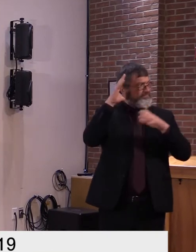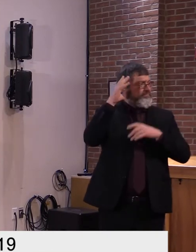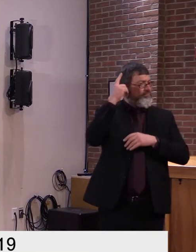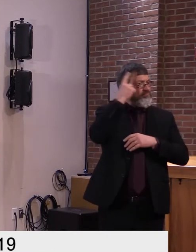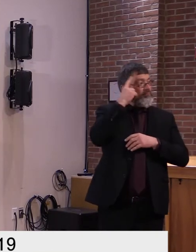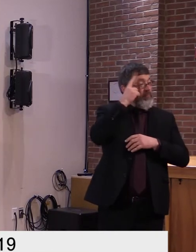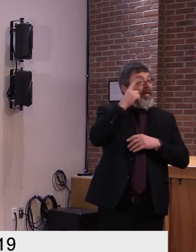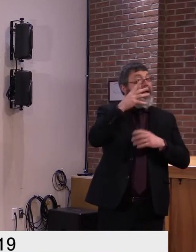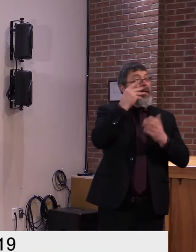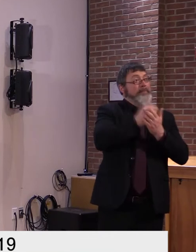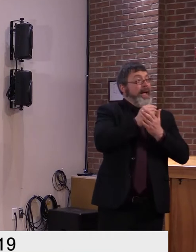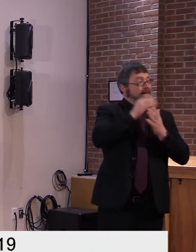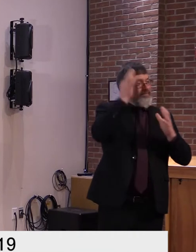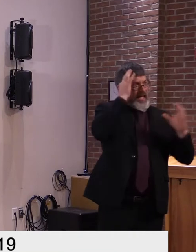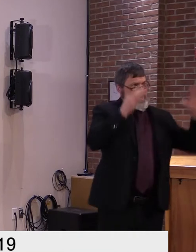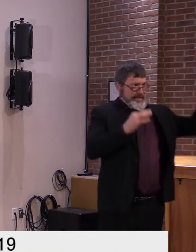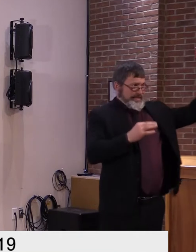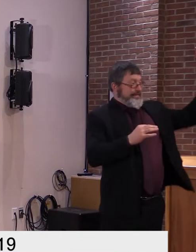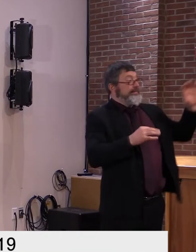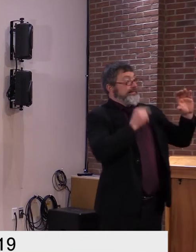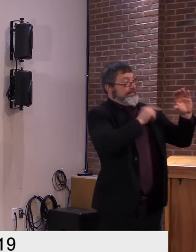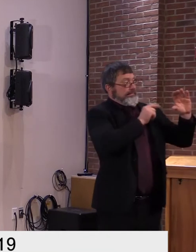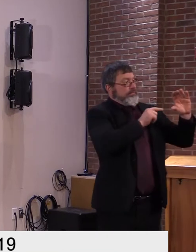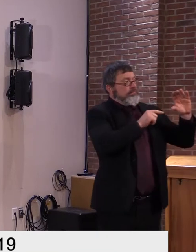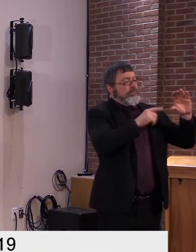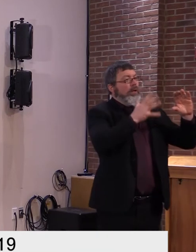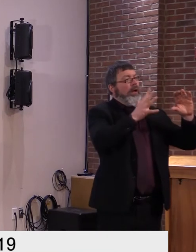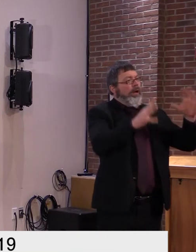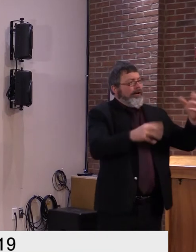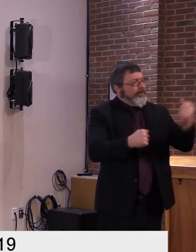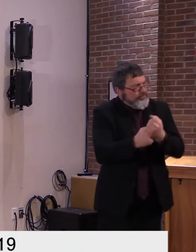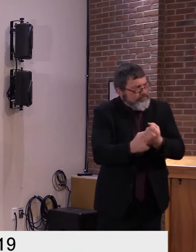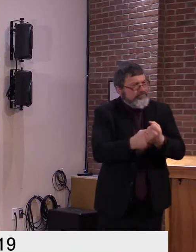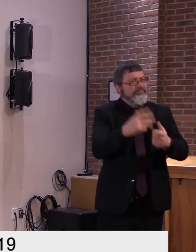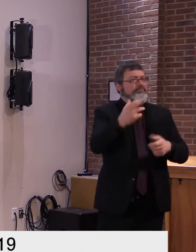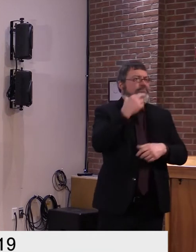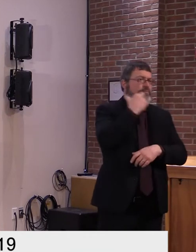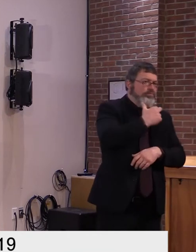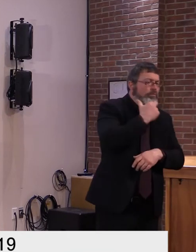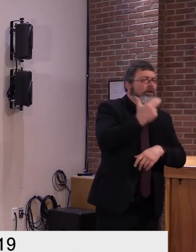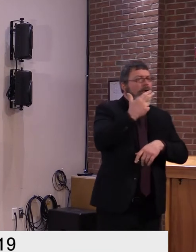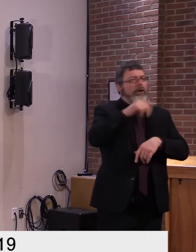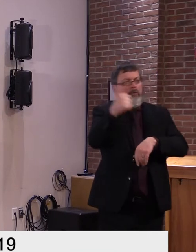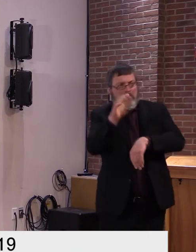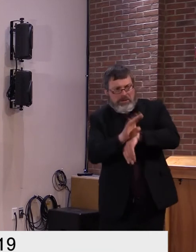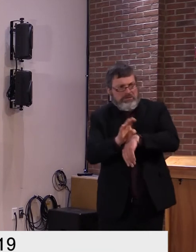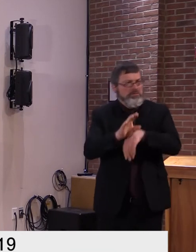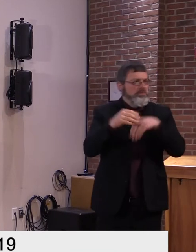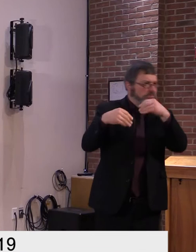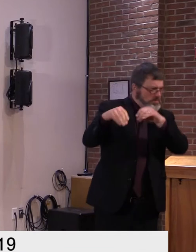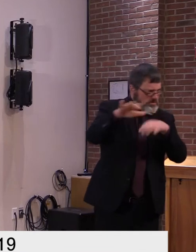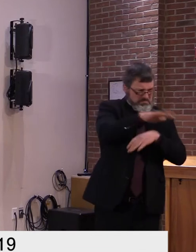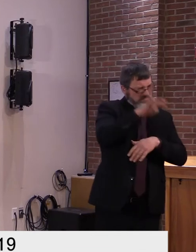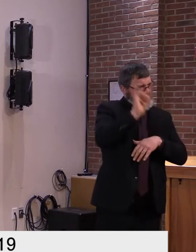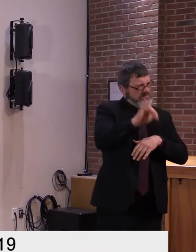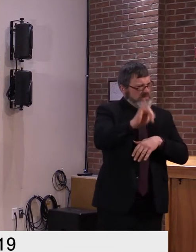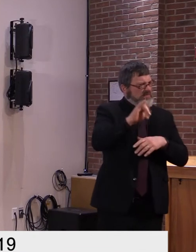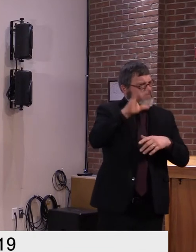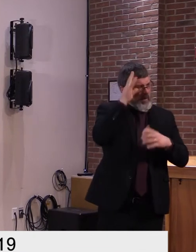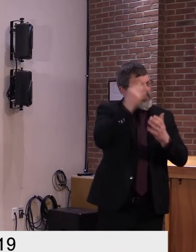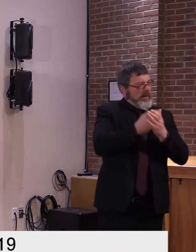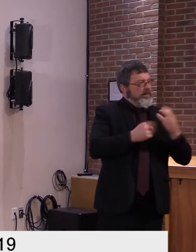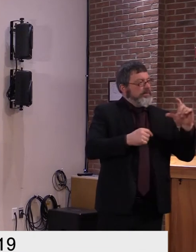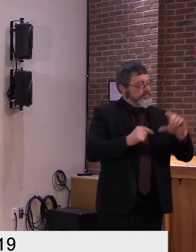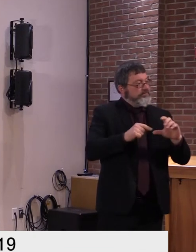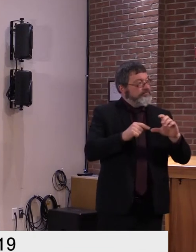is going and the hardest hit industry. And for Victoria Young, I was wondering if we should make too